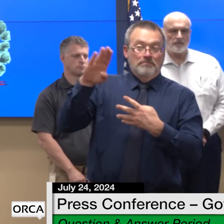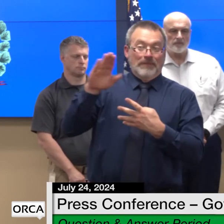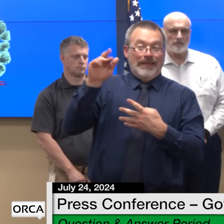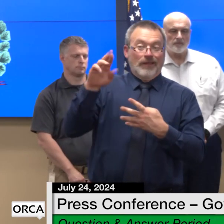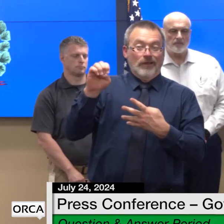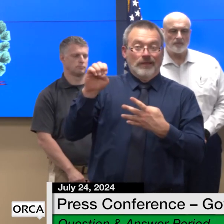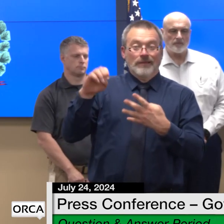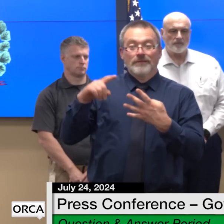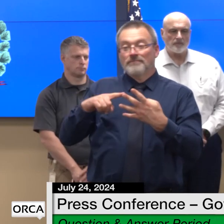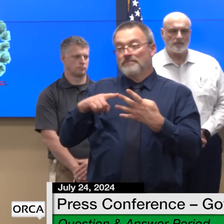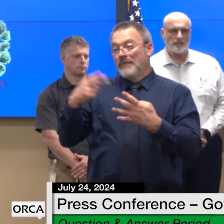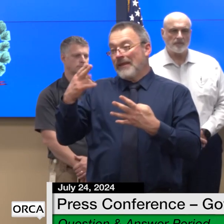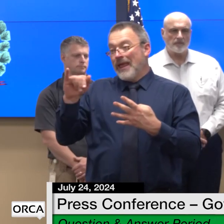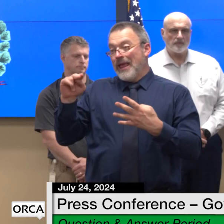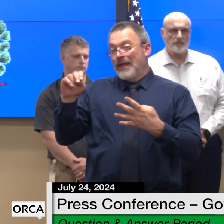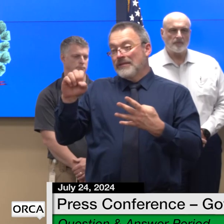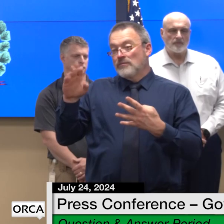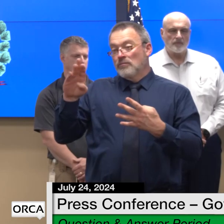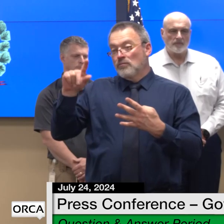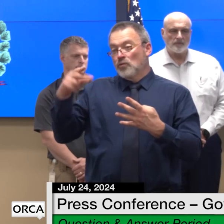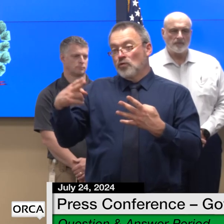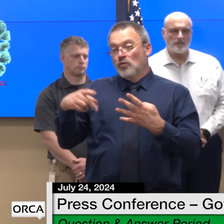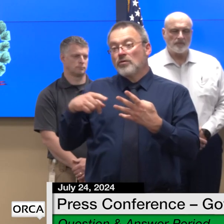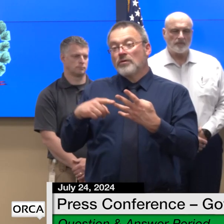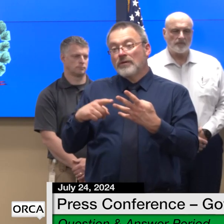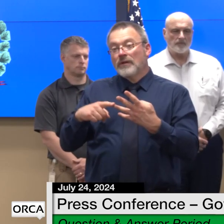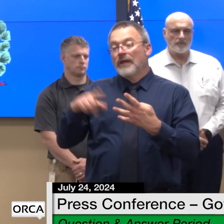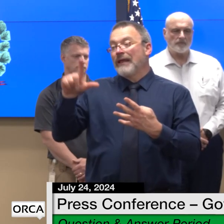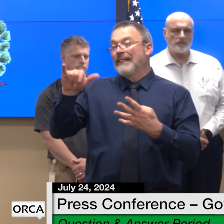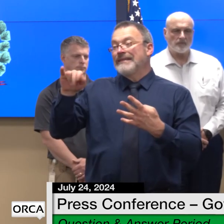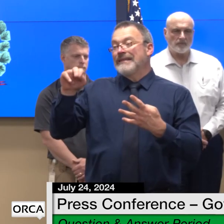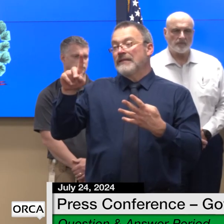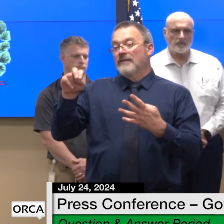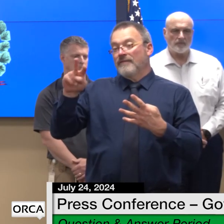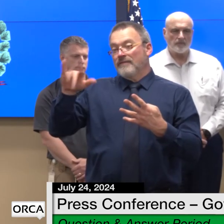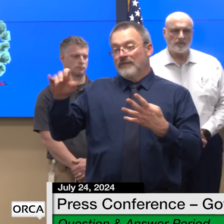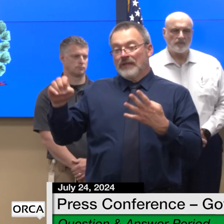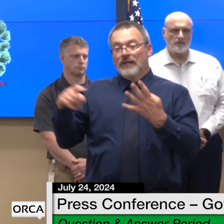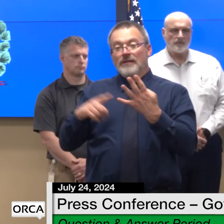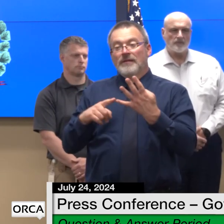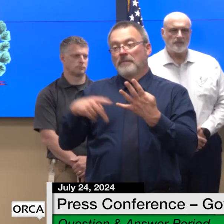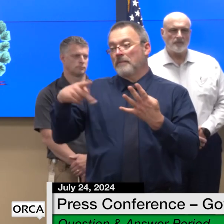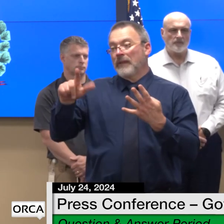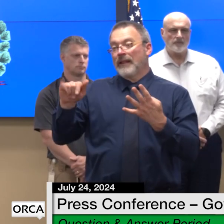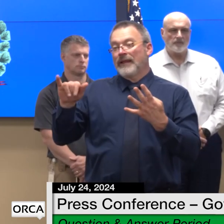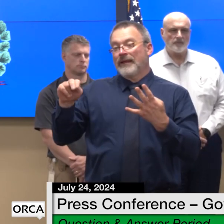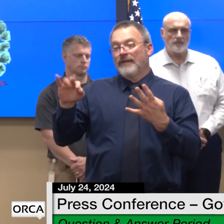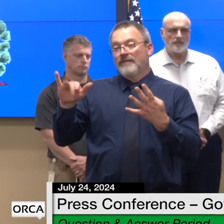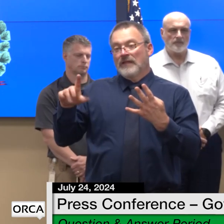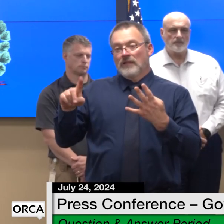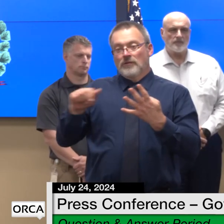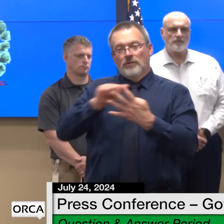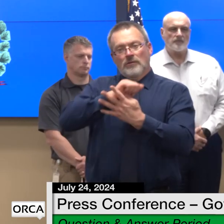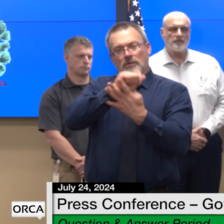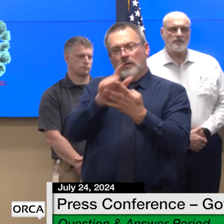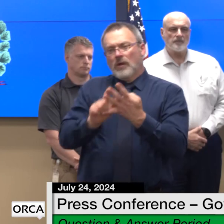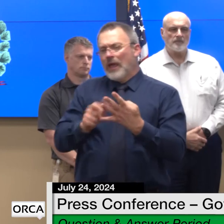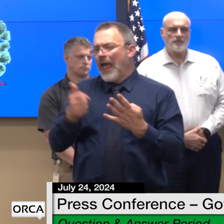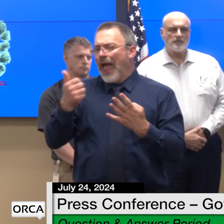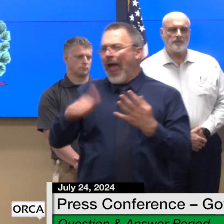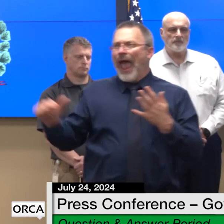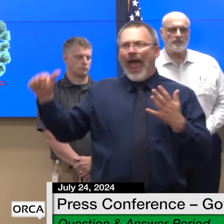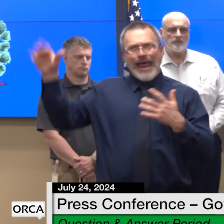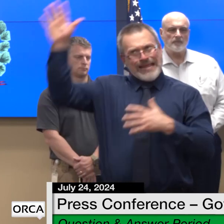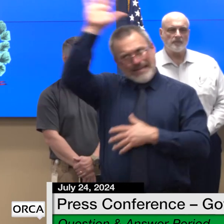Hinesburg, Lindenville, and Plainfield. And of course, anyone who is impacted can go to one of those. It's not specific to residents or damage that